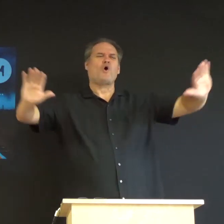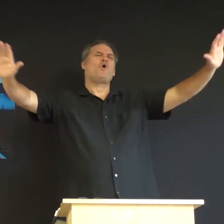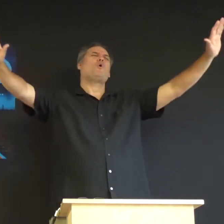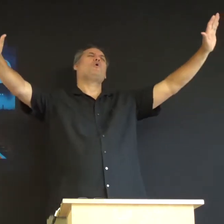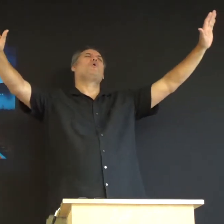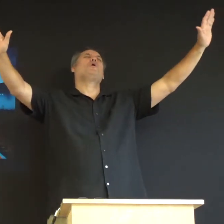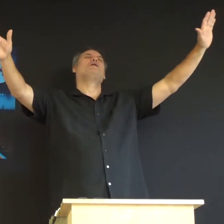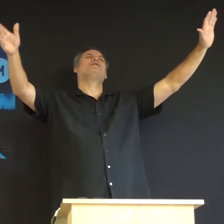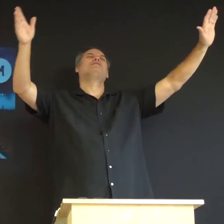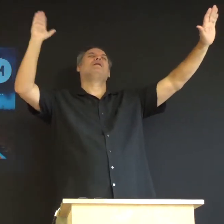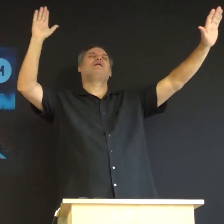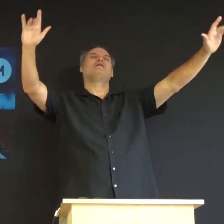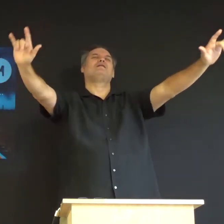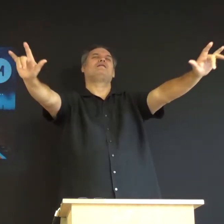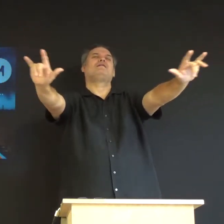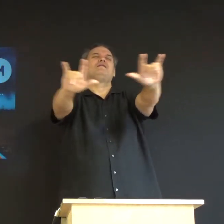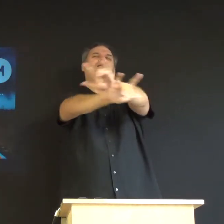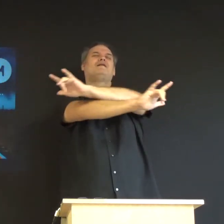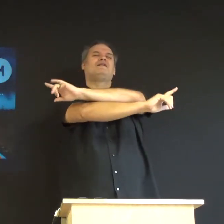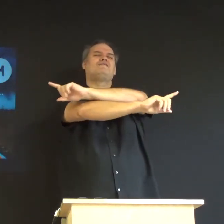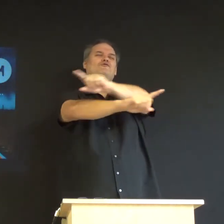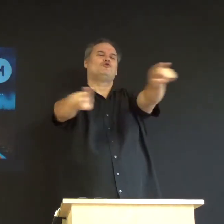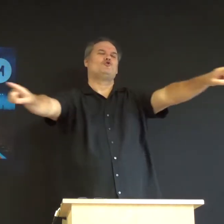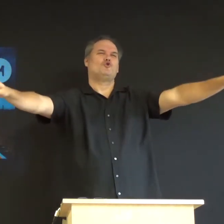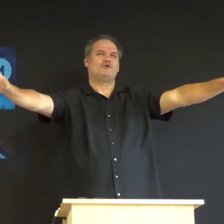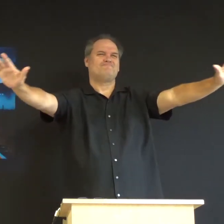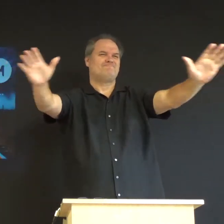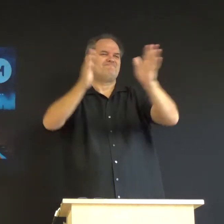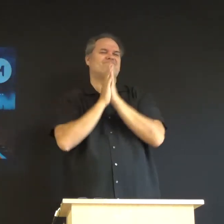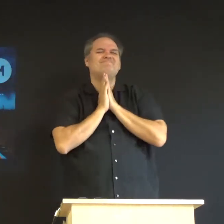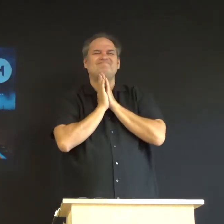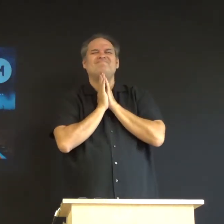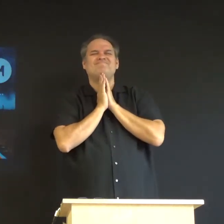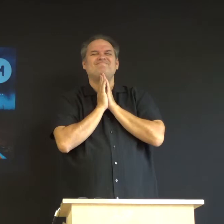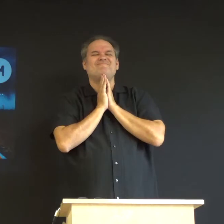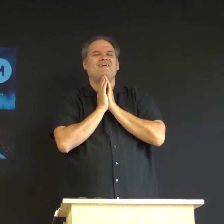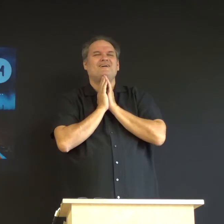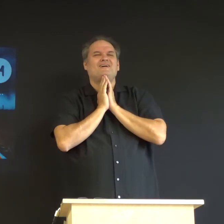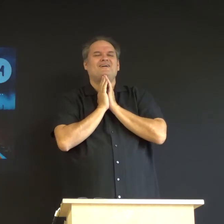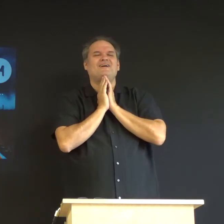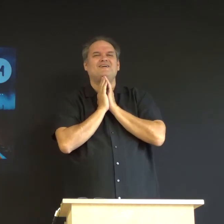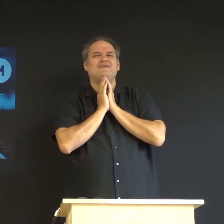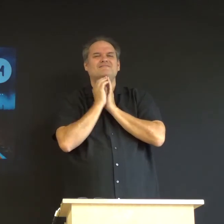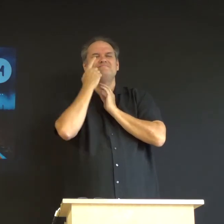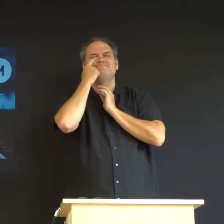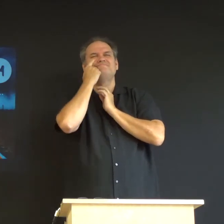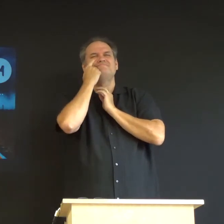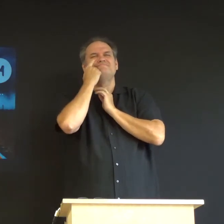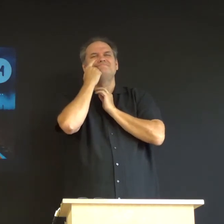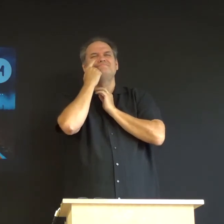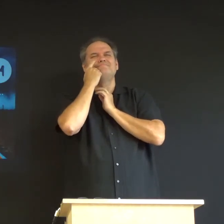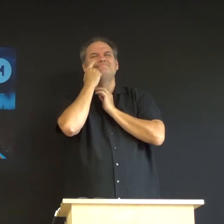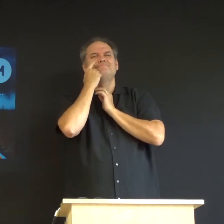And the evangelism today is so soft. Oh, God loves you.